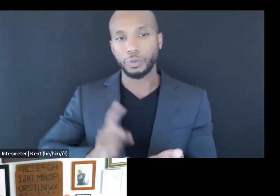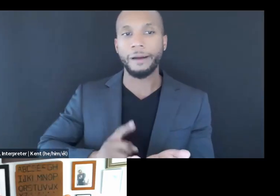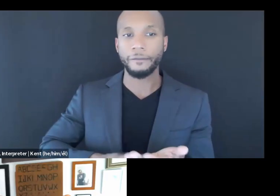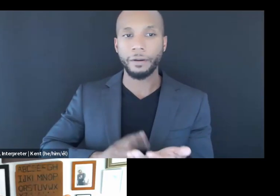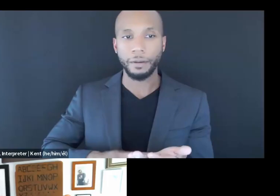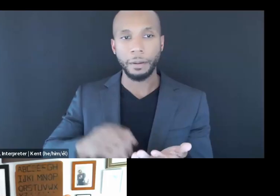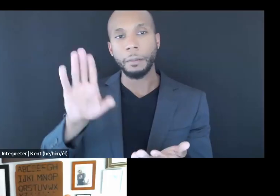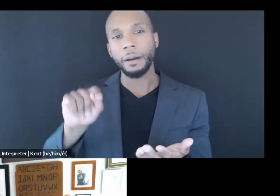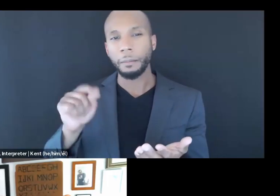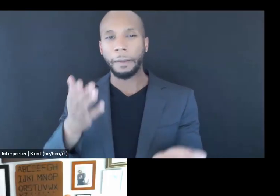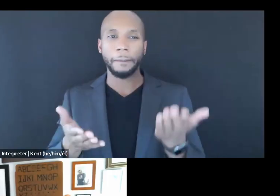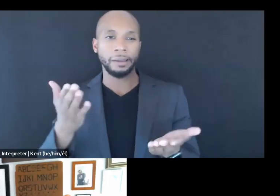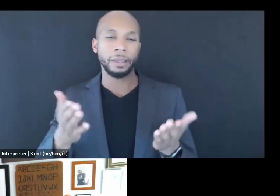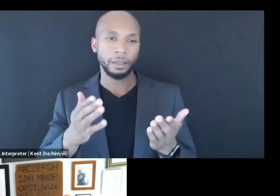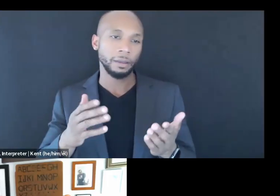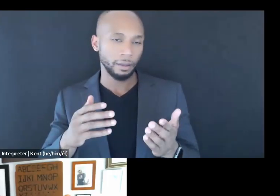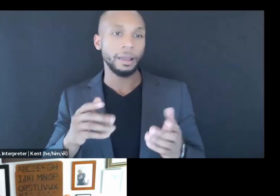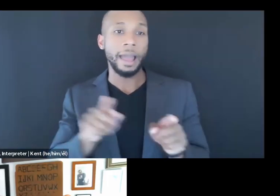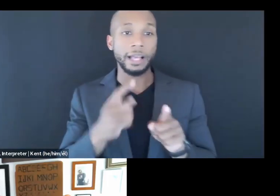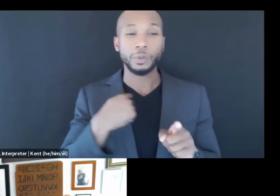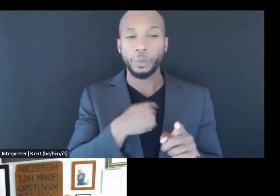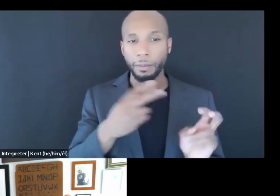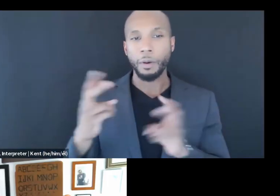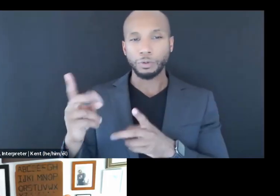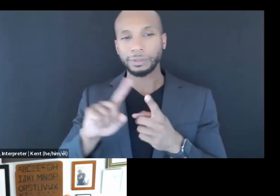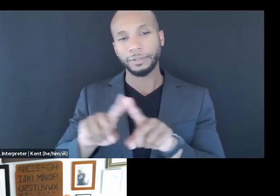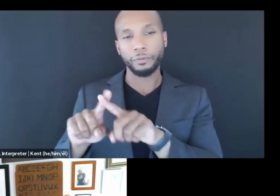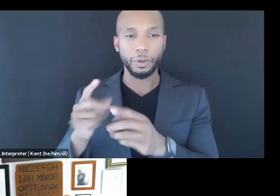cover, but we'll probably do that as we post the resources.